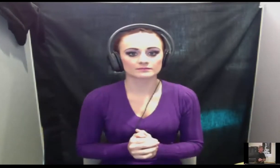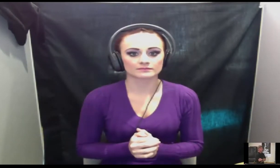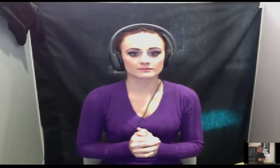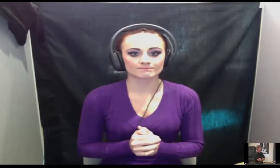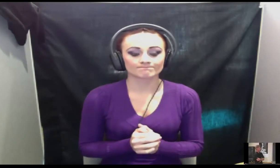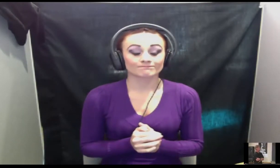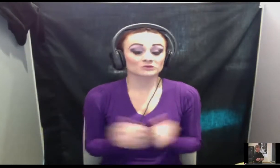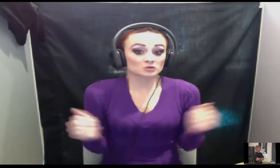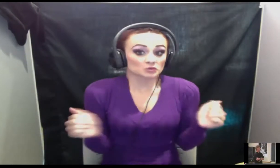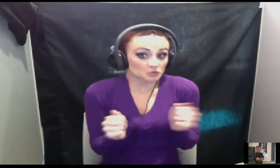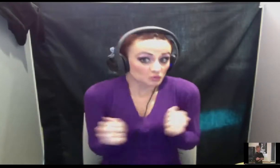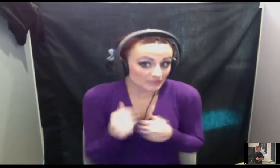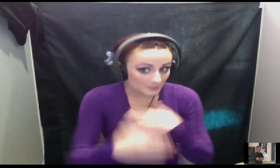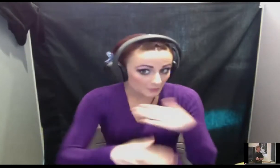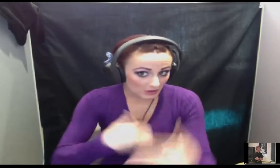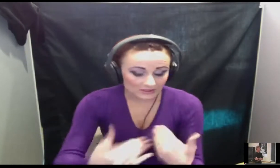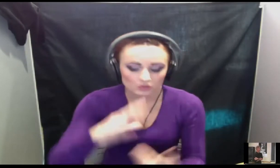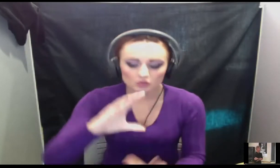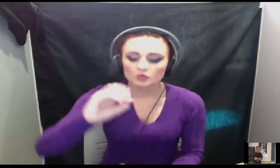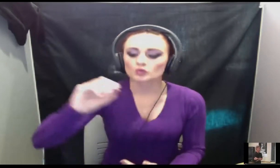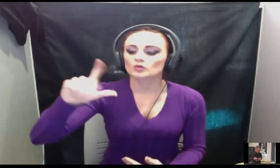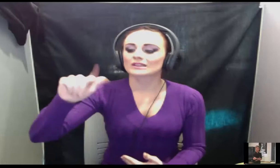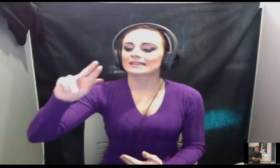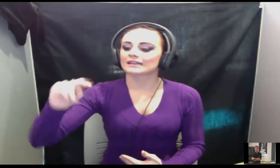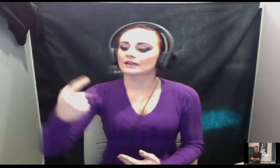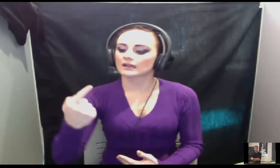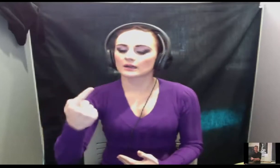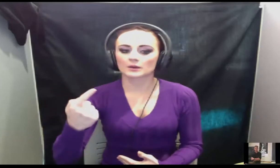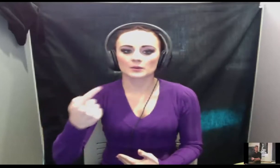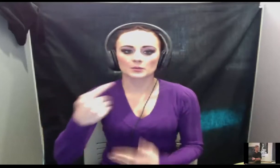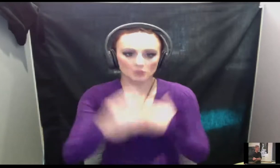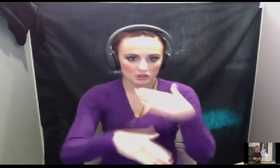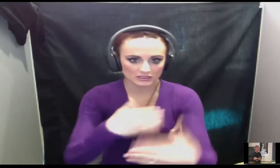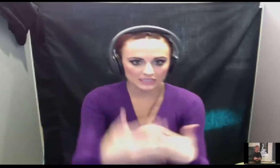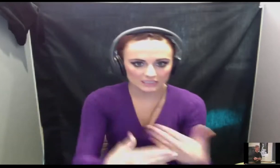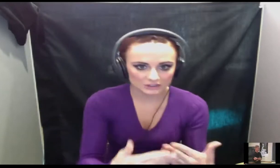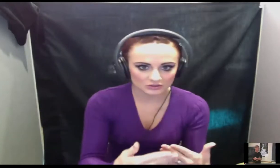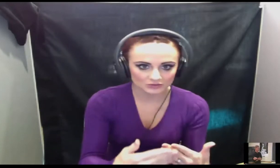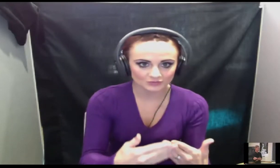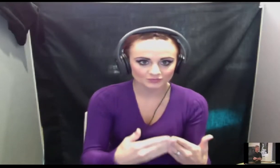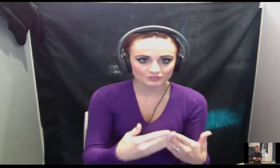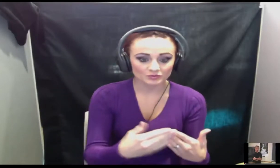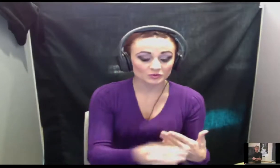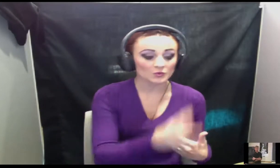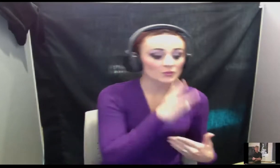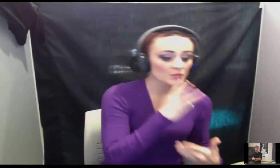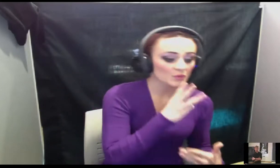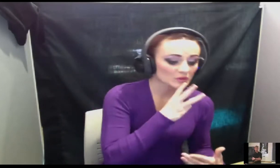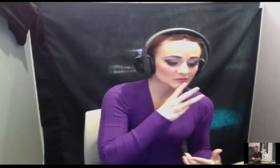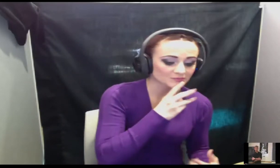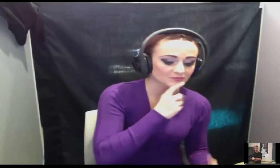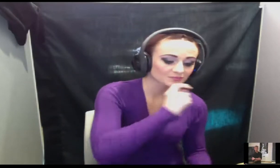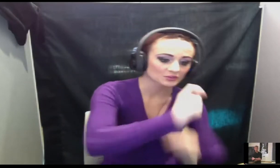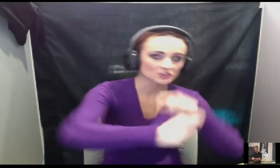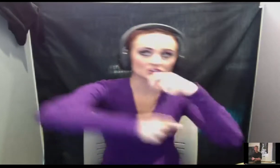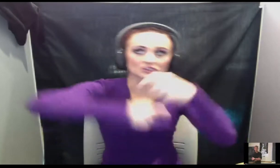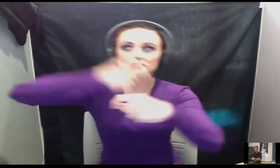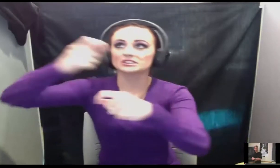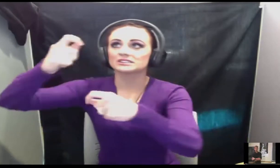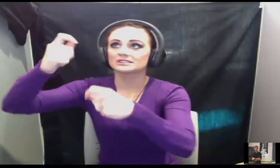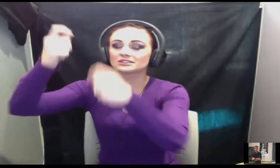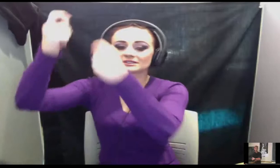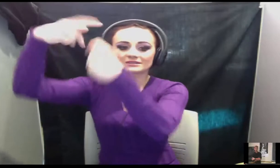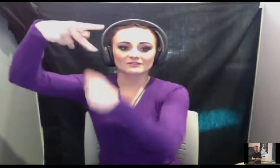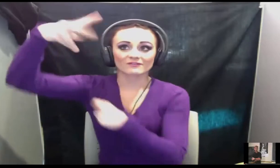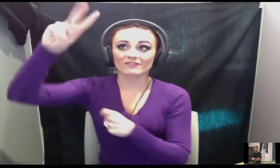Cooling process by which water is changed from the liquid form, which is water, to the gas form, which happens to be water vapor.